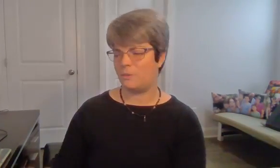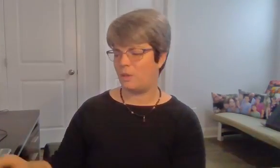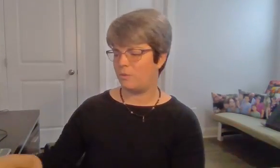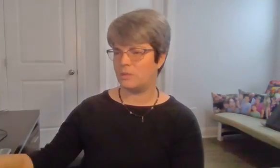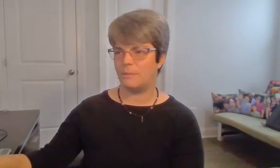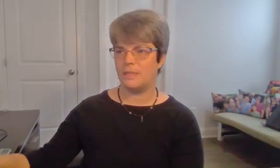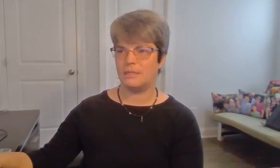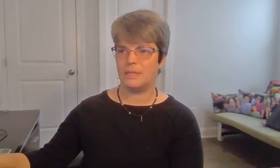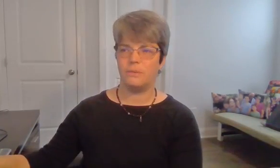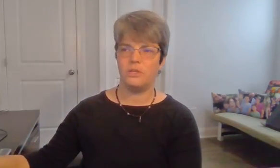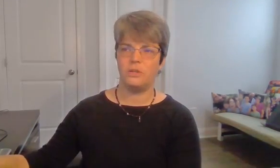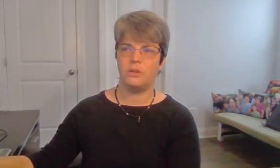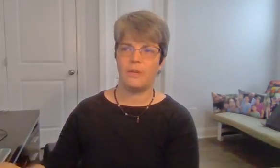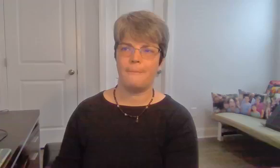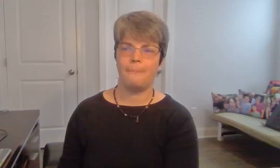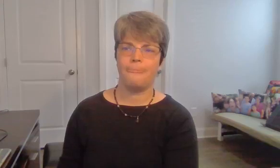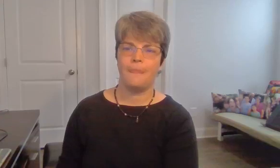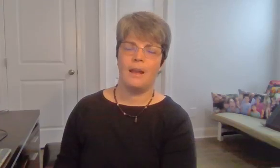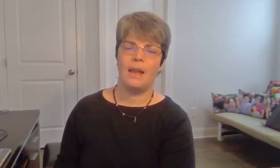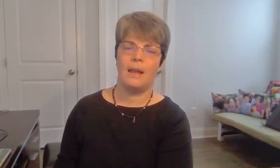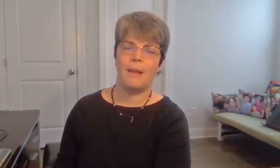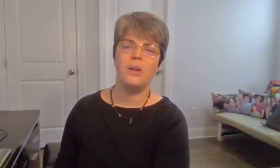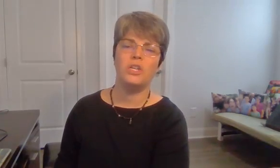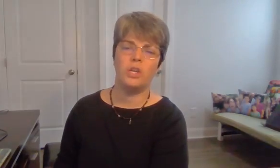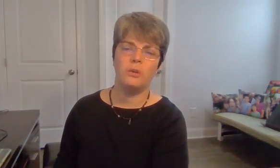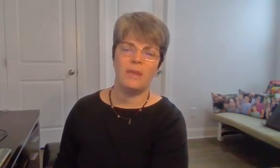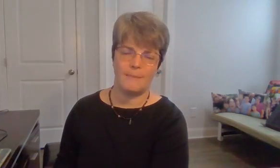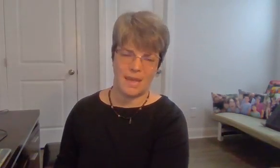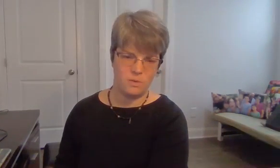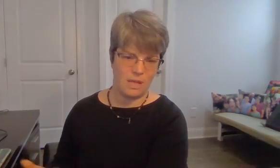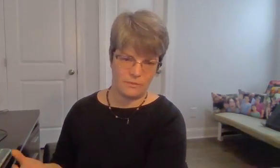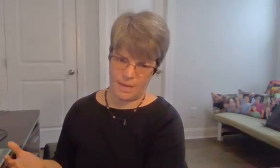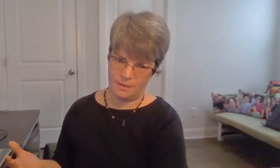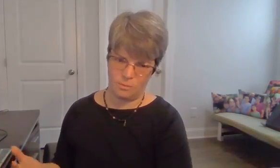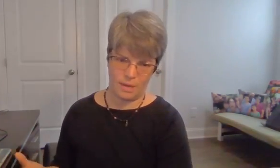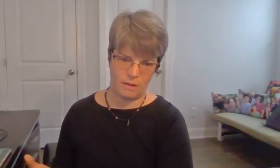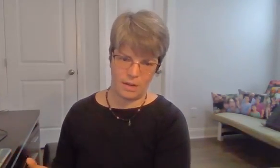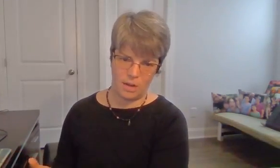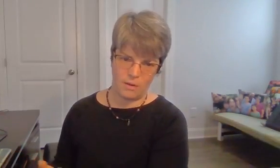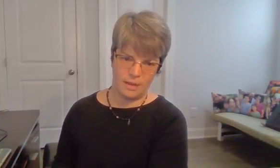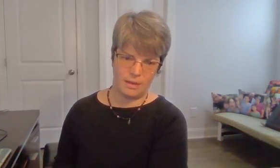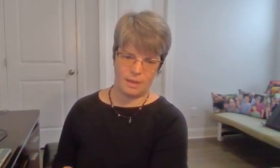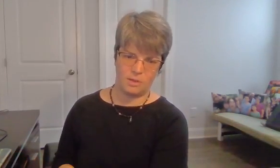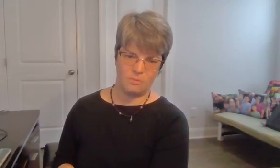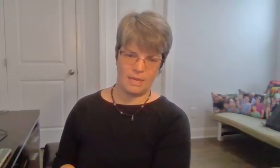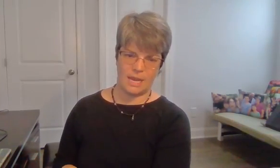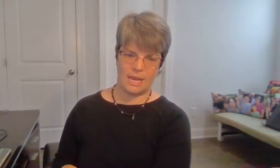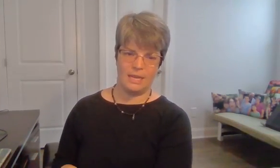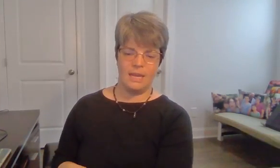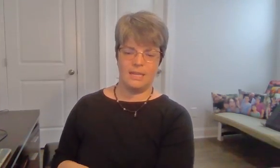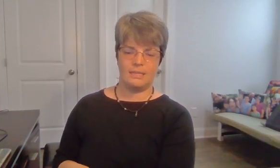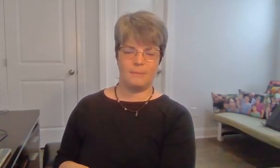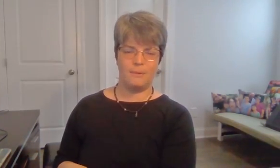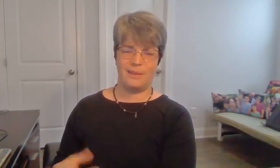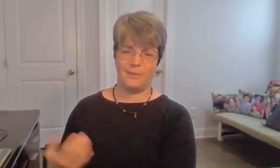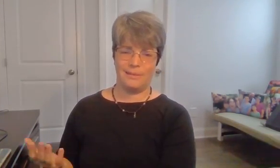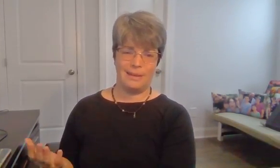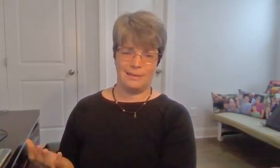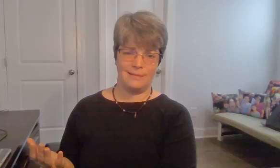go through some of these signs, I wanted you to know that. I'm going to show you the manual alphabet. You might already know it. You might not. Some people are like, why would I need to know a